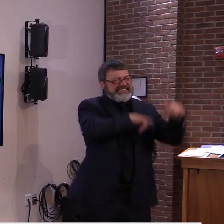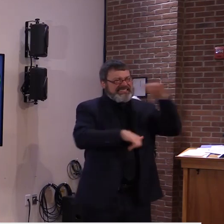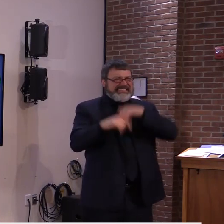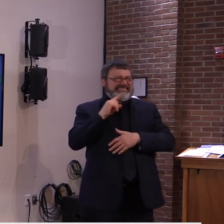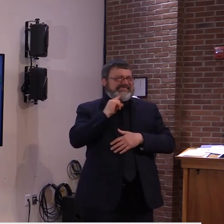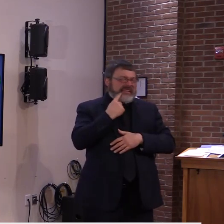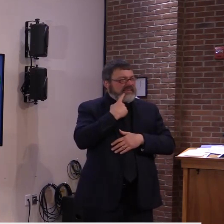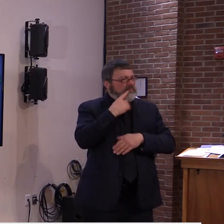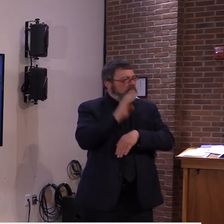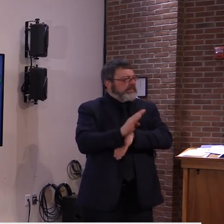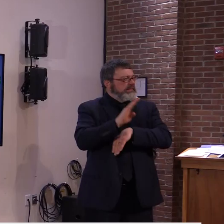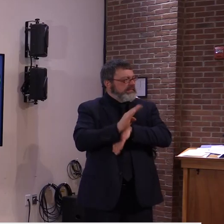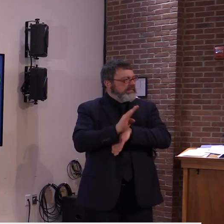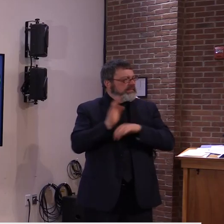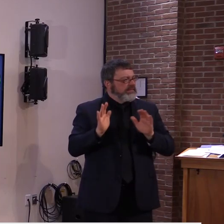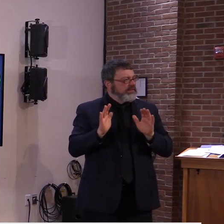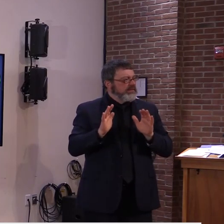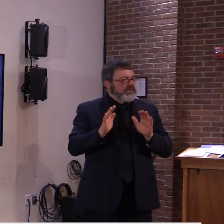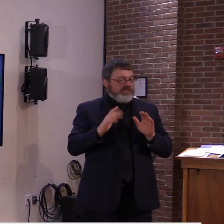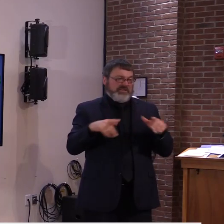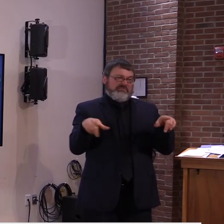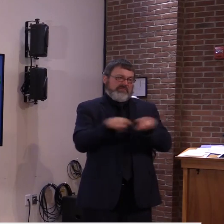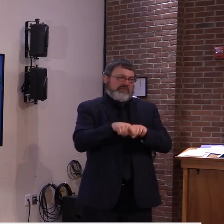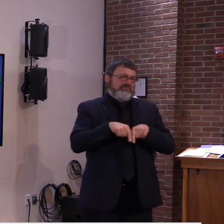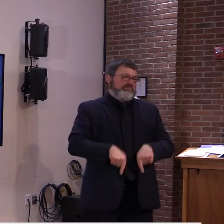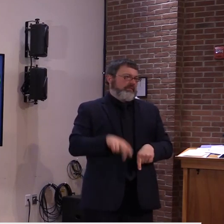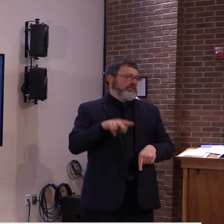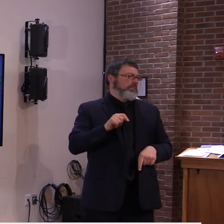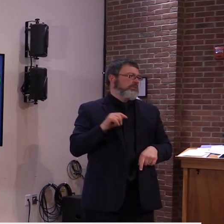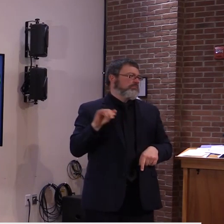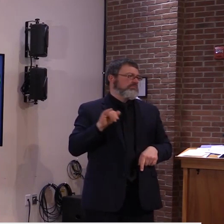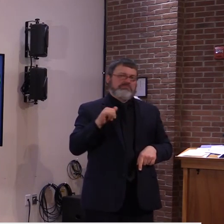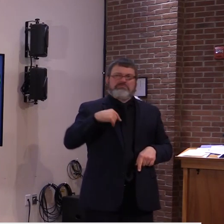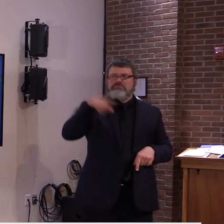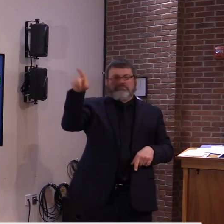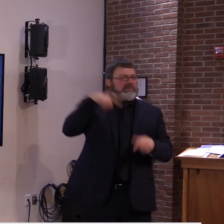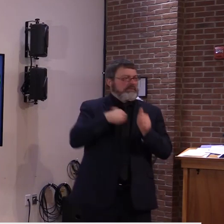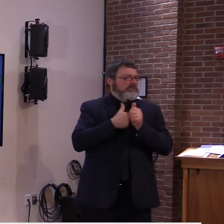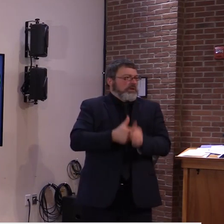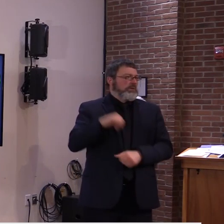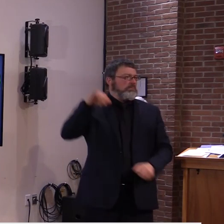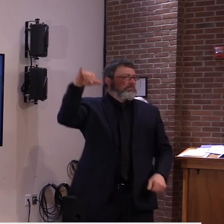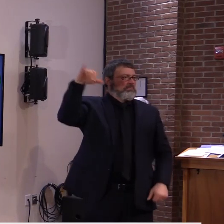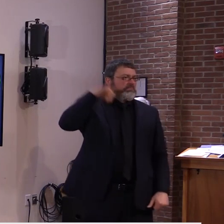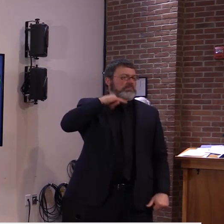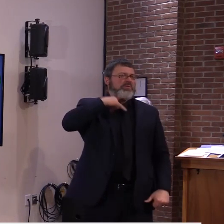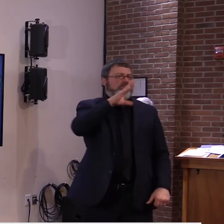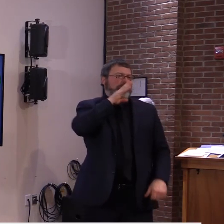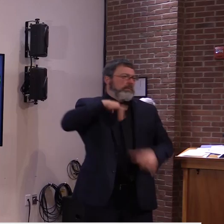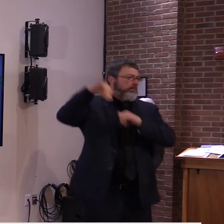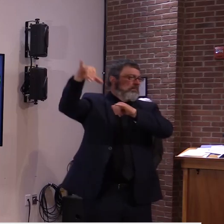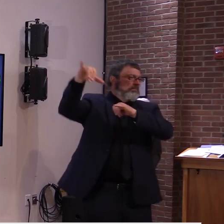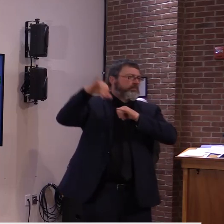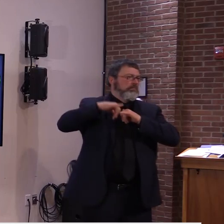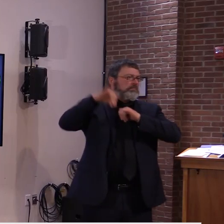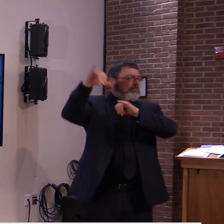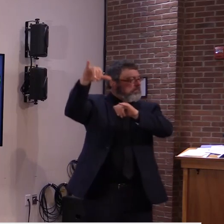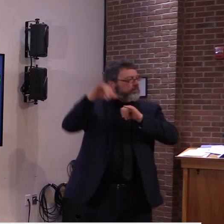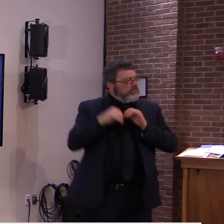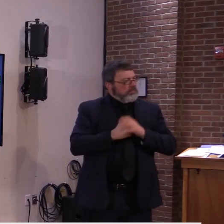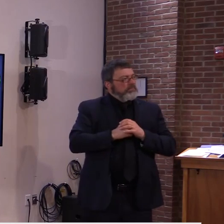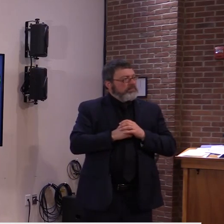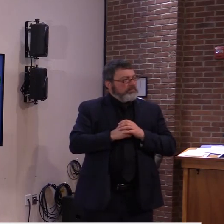the CDC's advisory into account as they look ahead to the holidays. Staying home within our own households